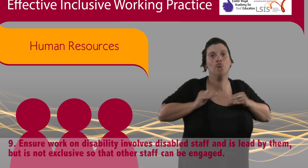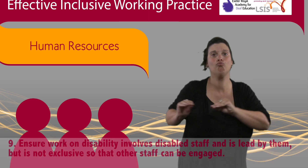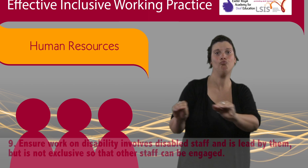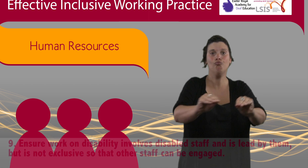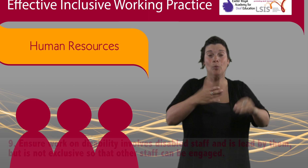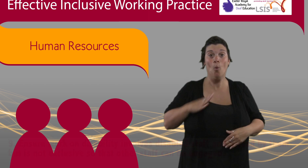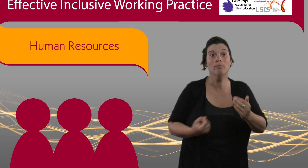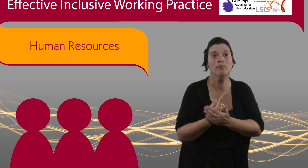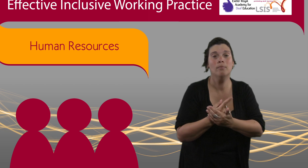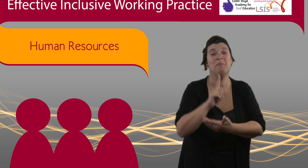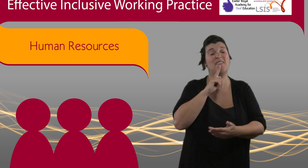engaged.